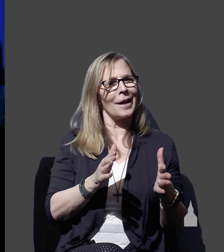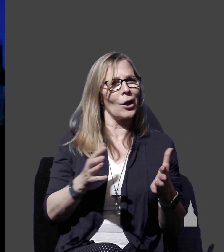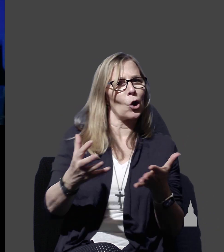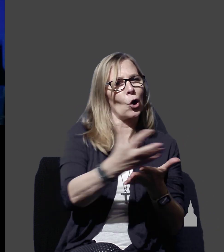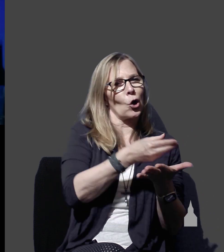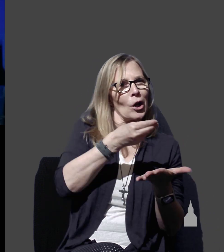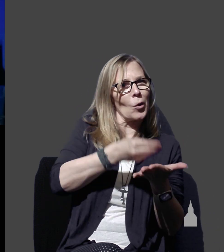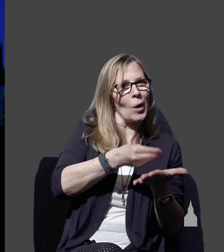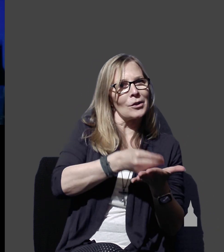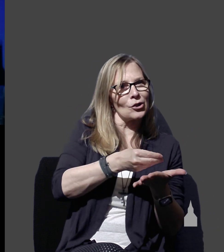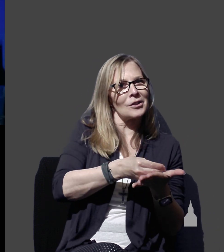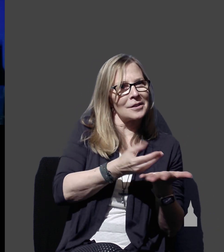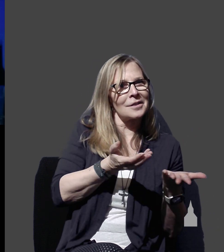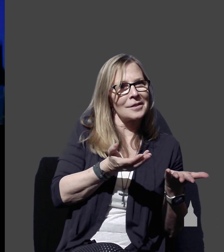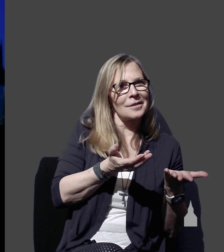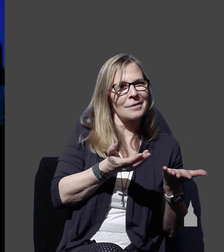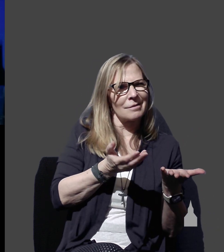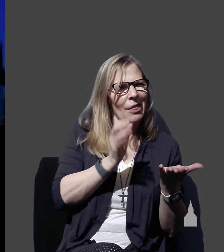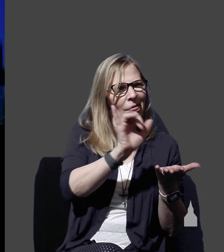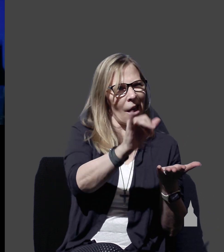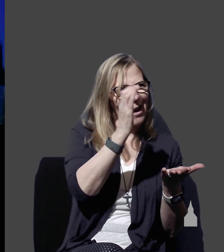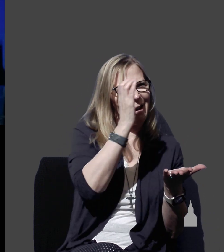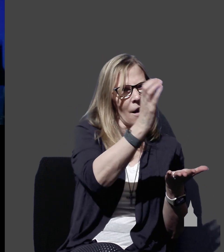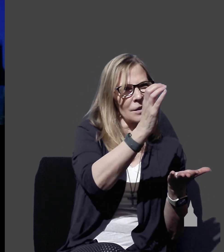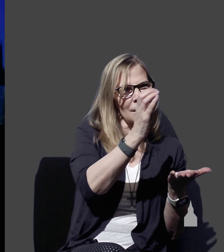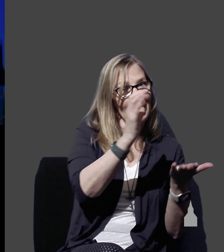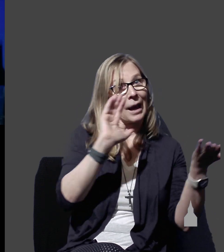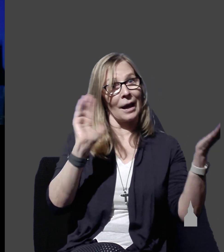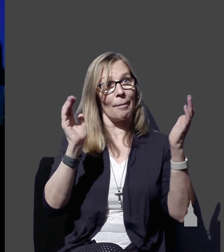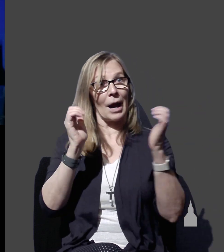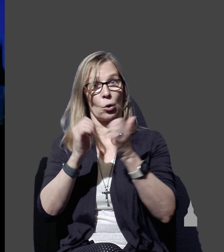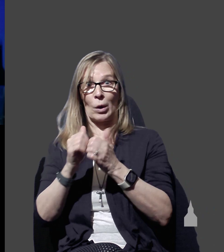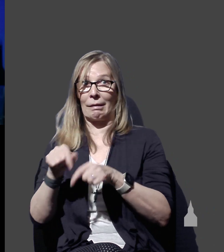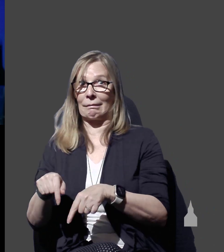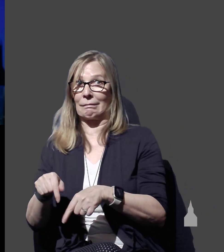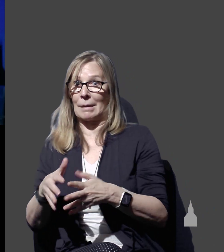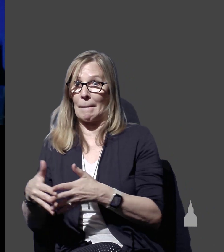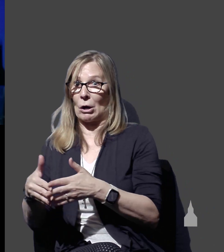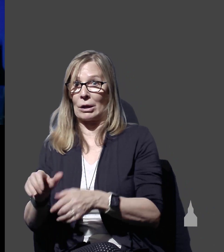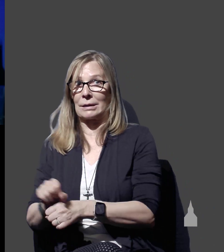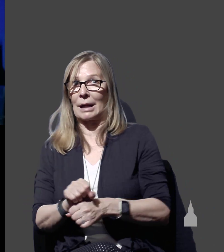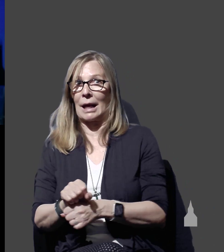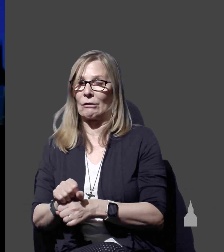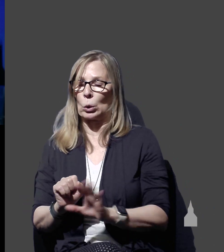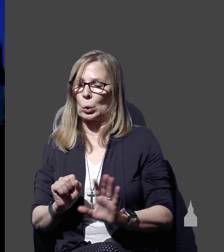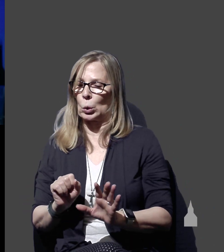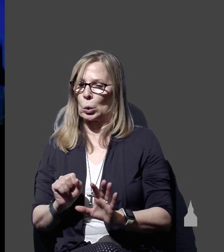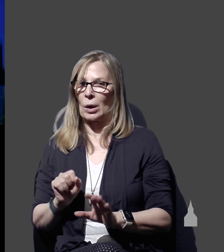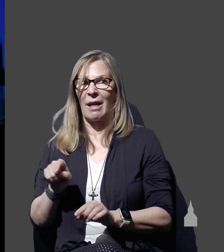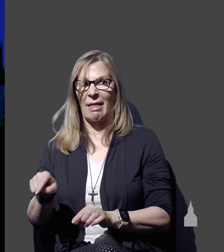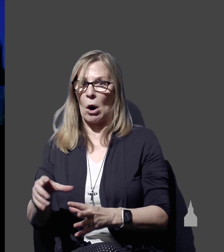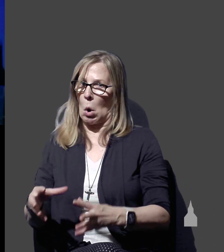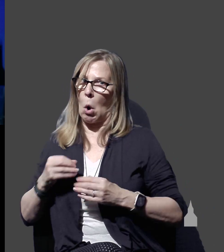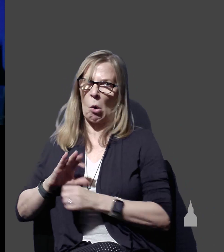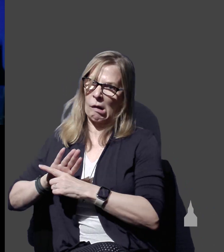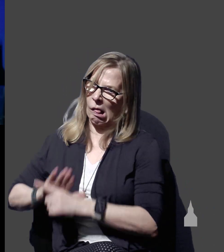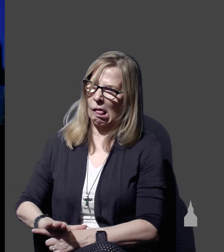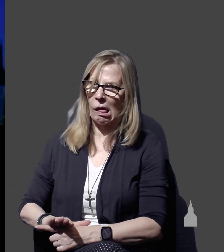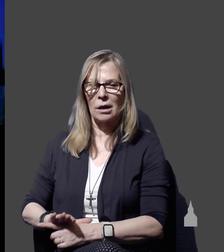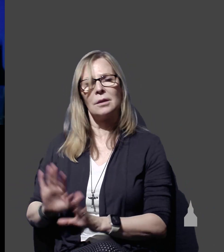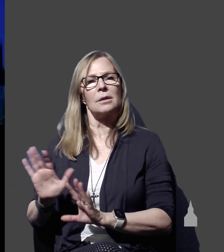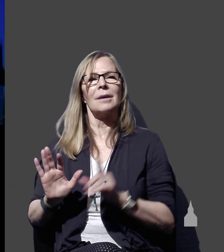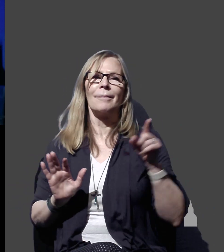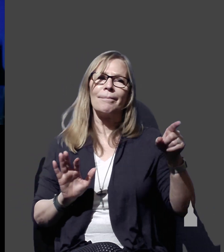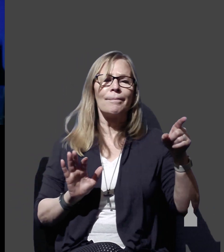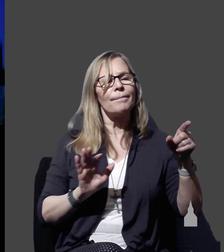earning wages than like the slavery that existed in America. They were owned, don't get me wrong. I'm not suggesting it was